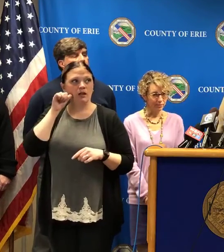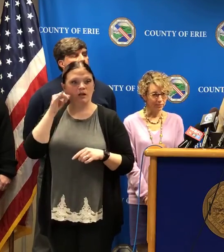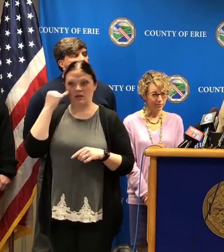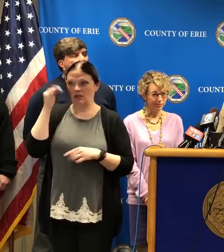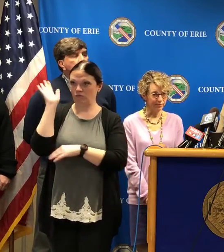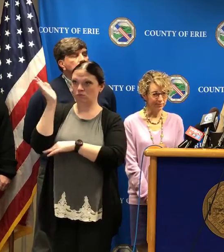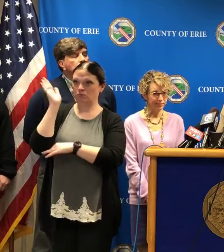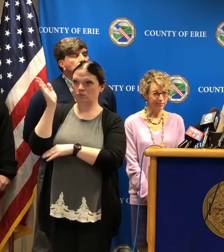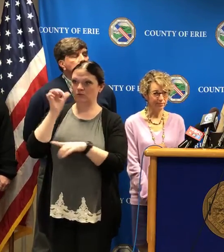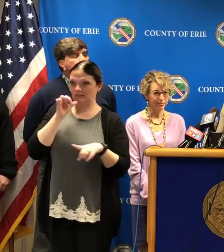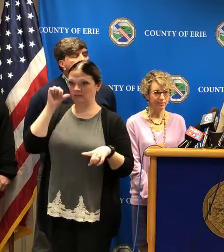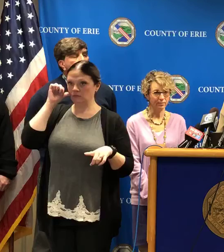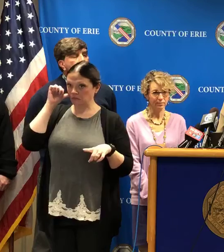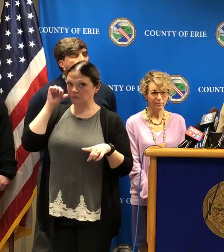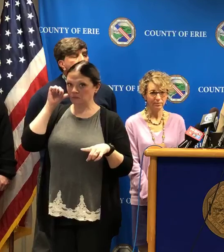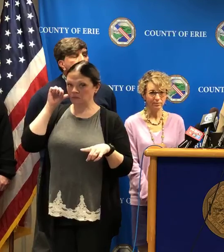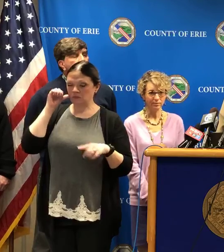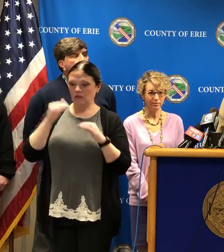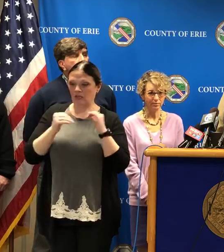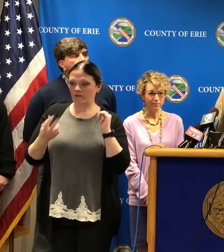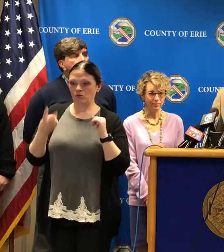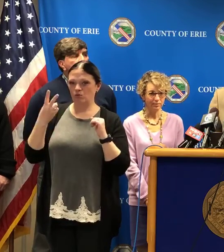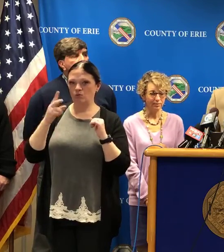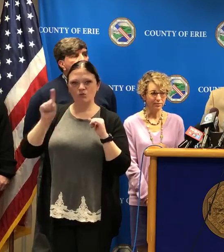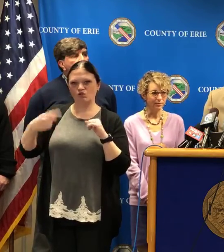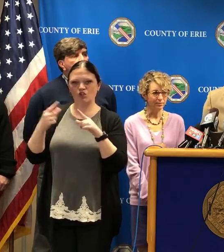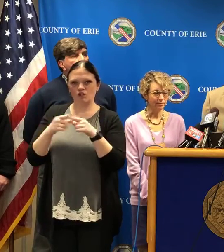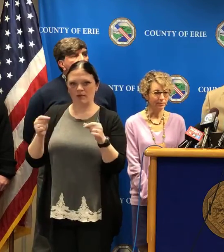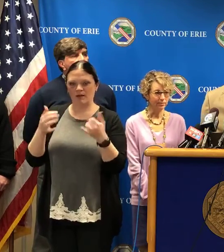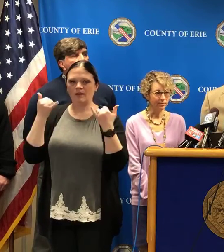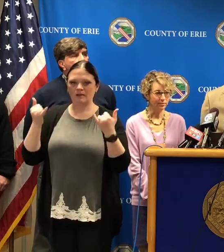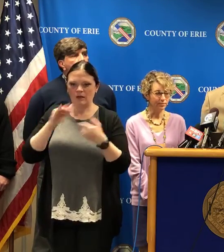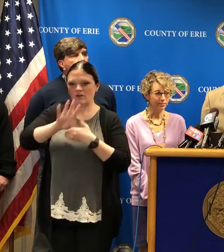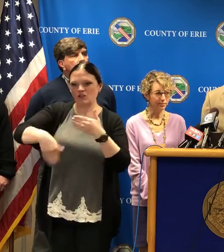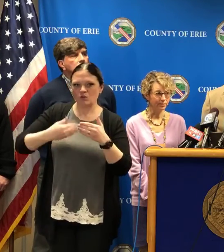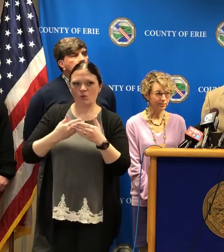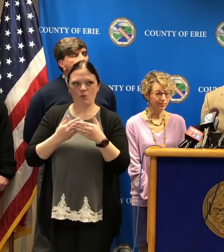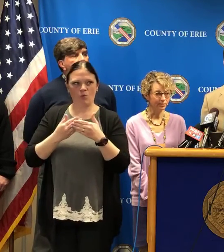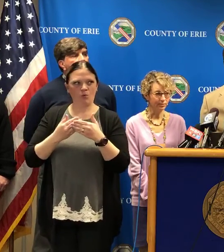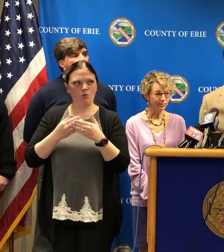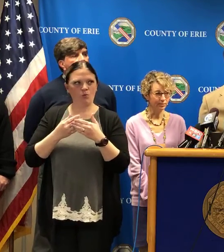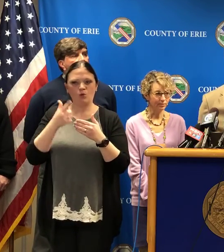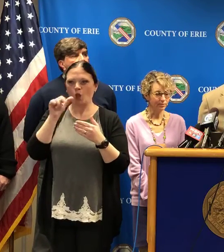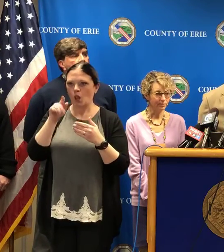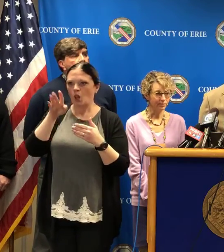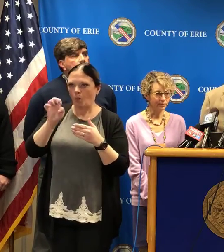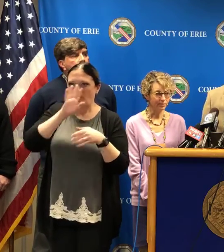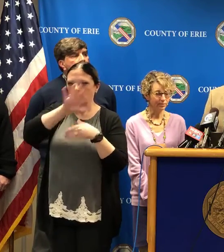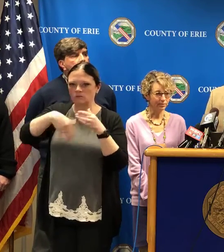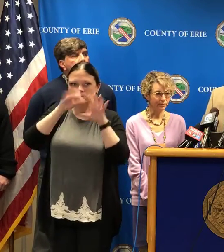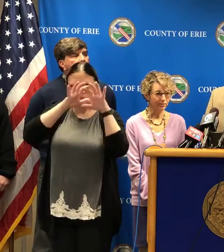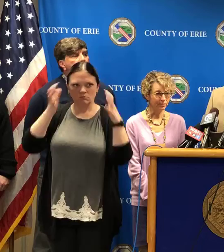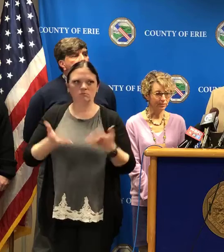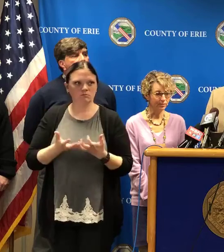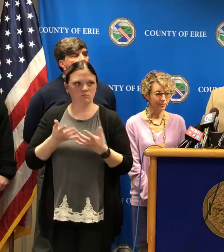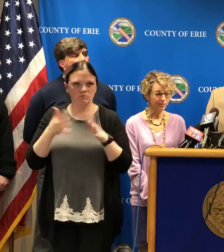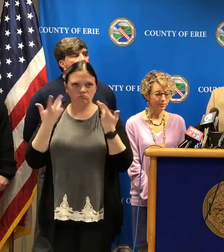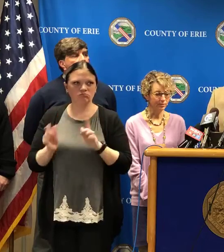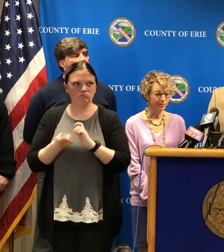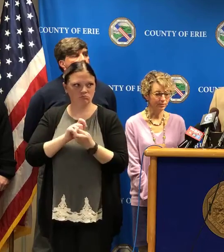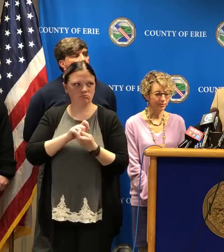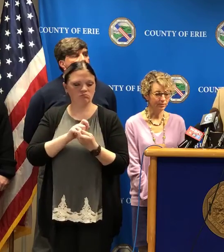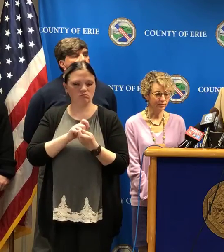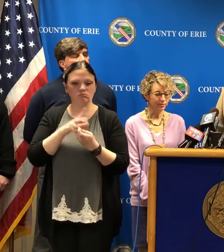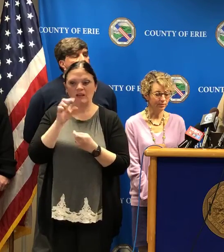press conference at this time, the level 2 was just Japan, and now it's the entire globe. So it has changed. Erie